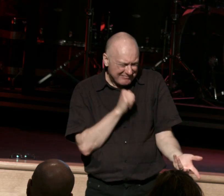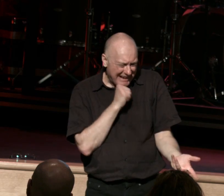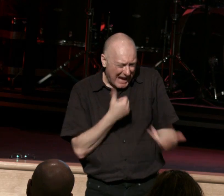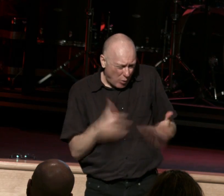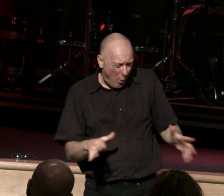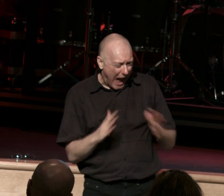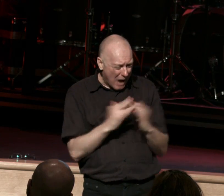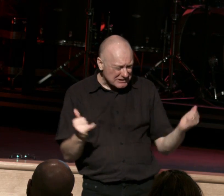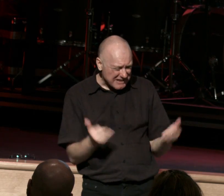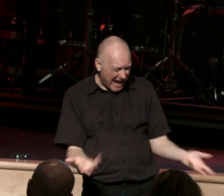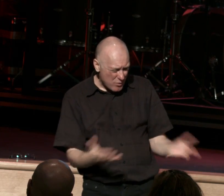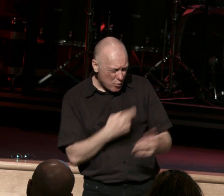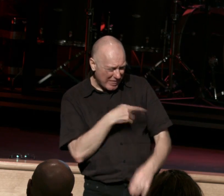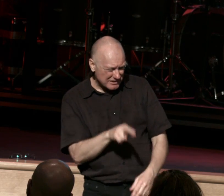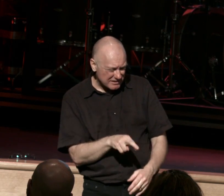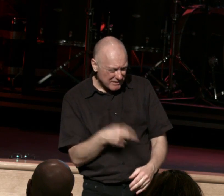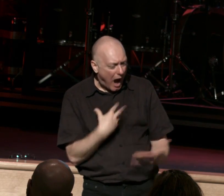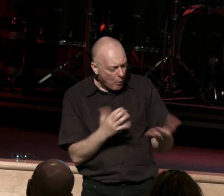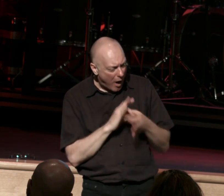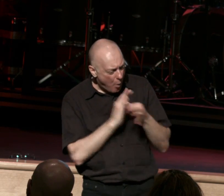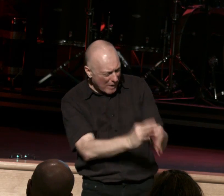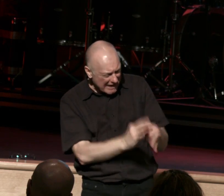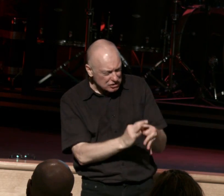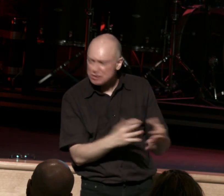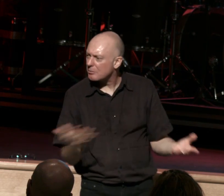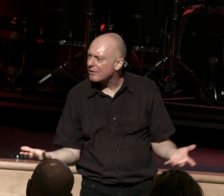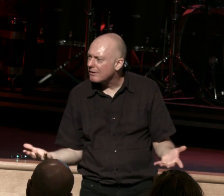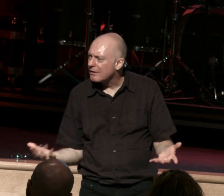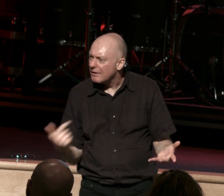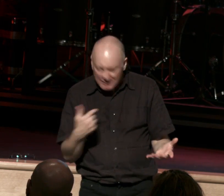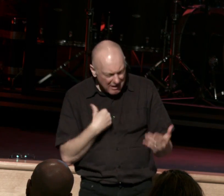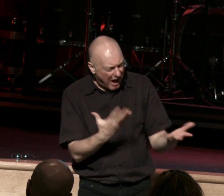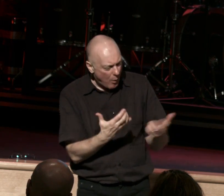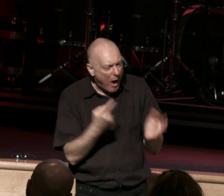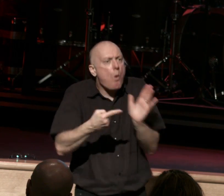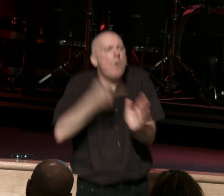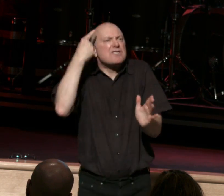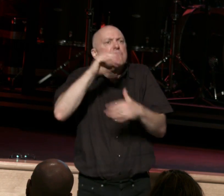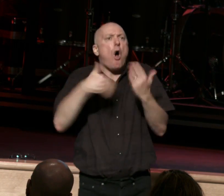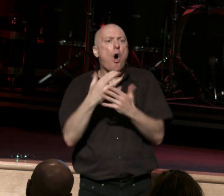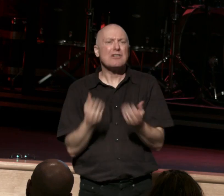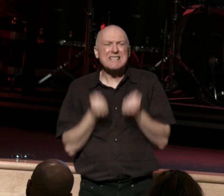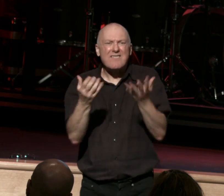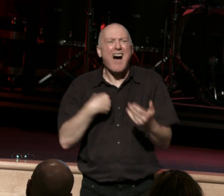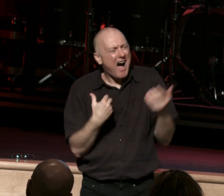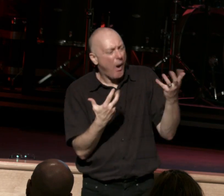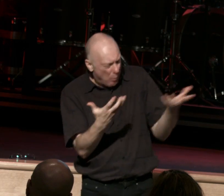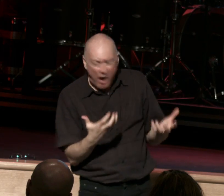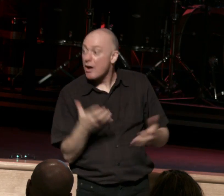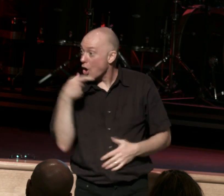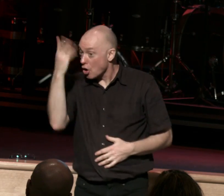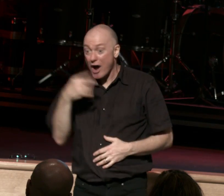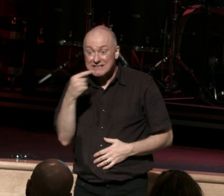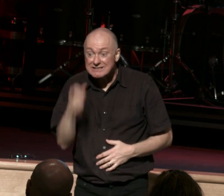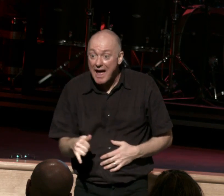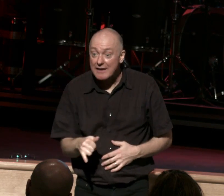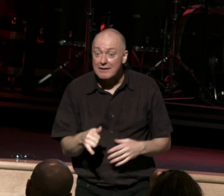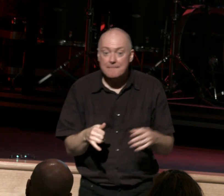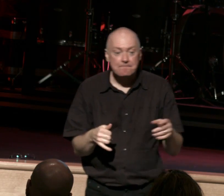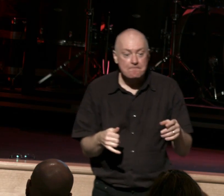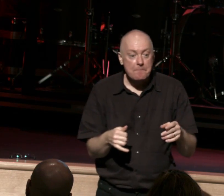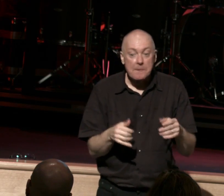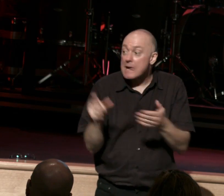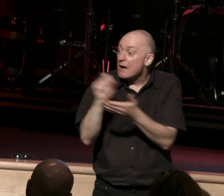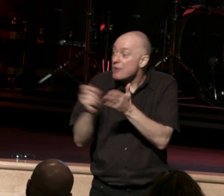its external temporary atonement. I want relationship and eternal and a once-for-all sacrifice. Notice what it